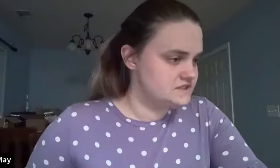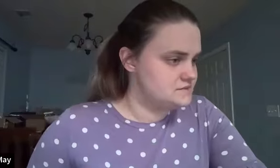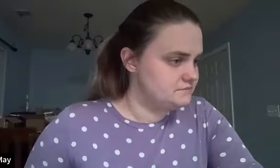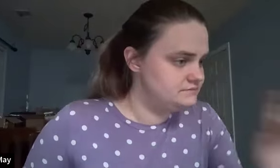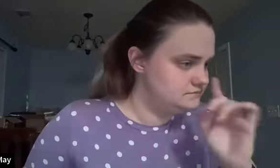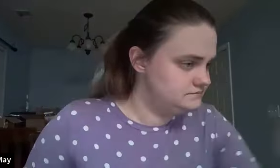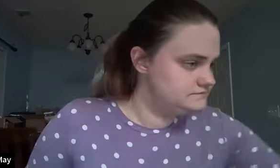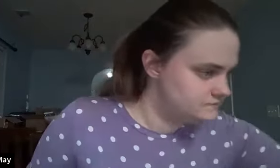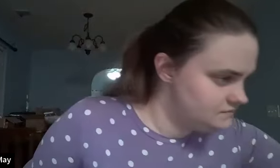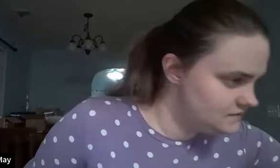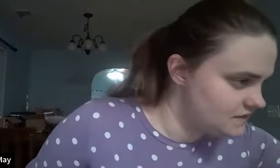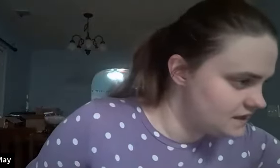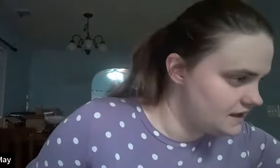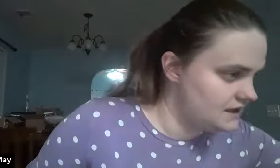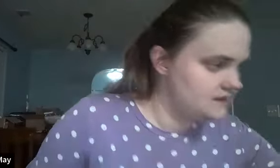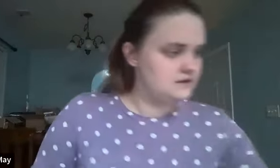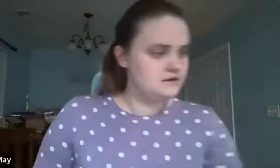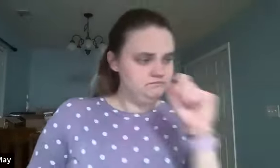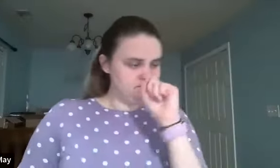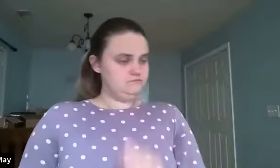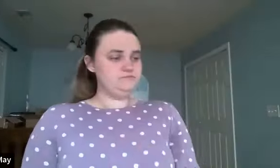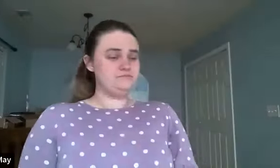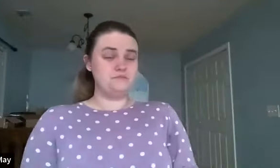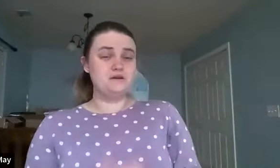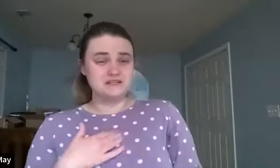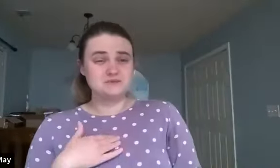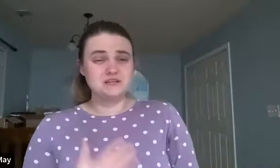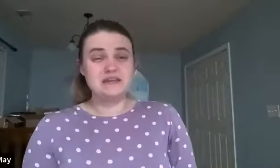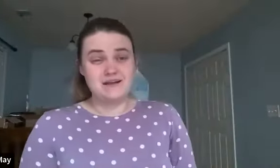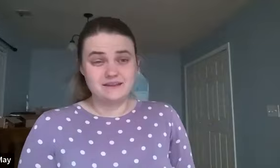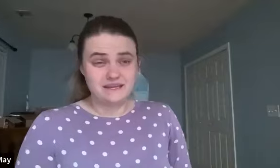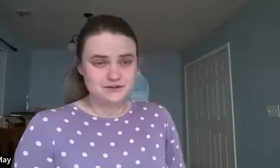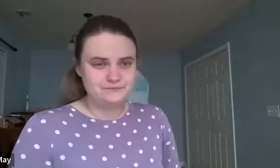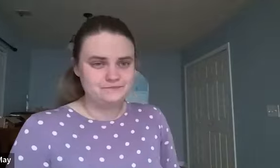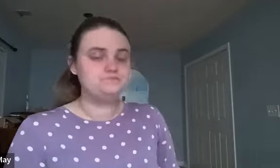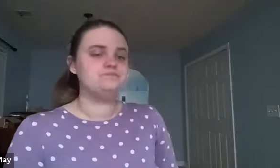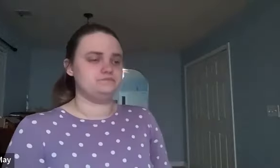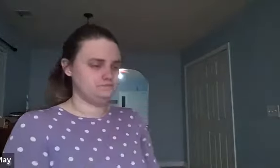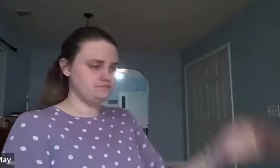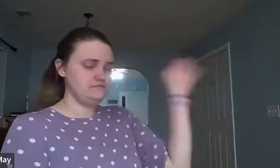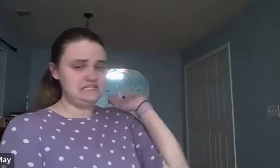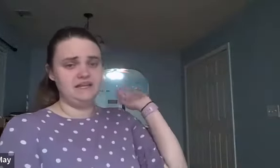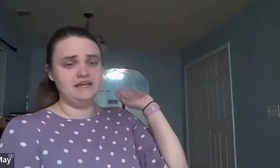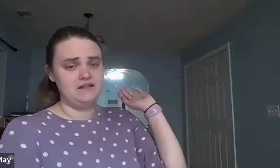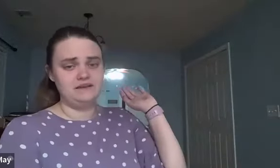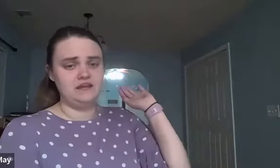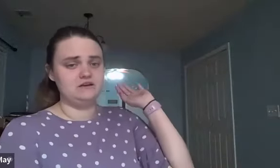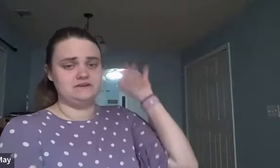Excuse me. And then our next one's going to be alligator. And alligator is very